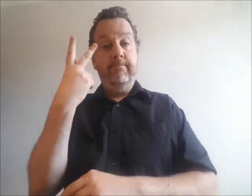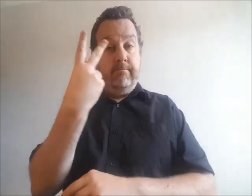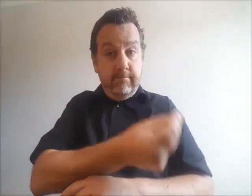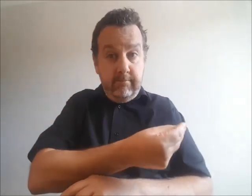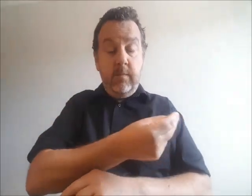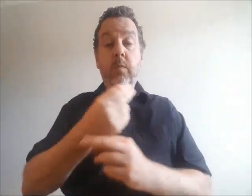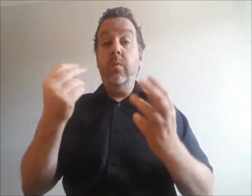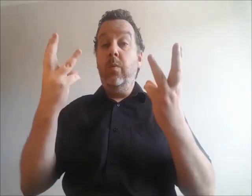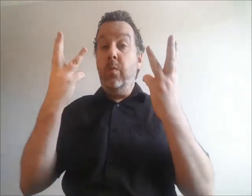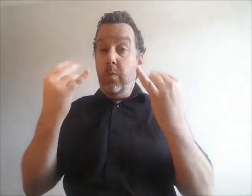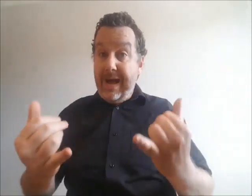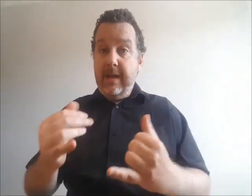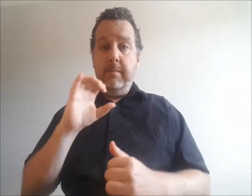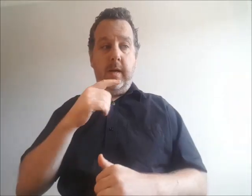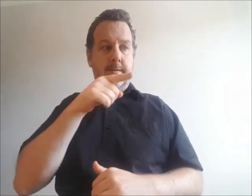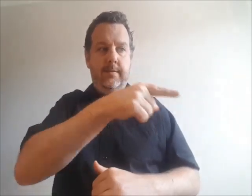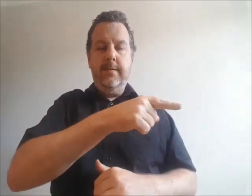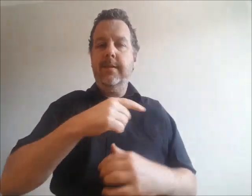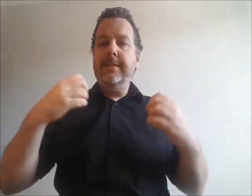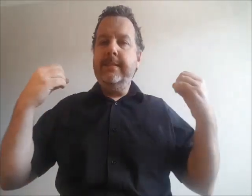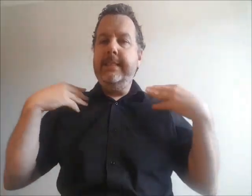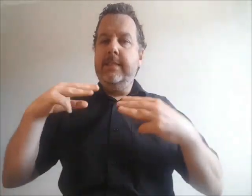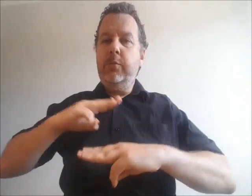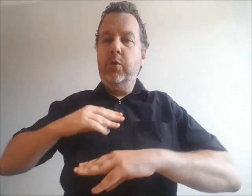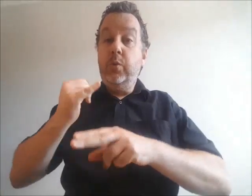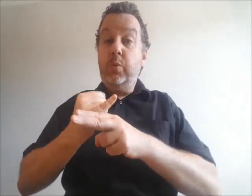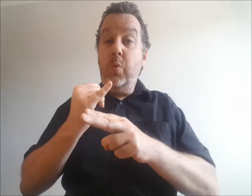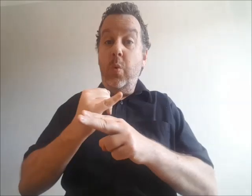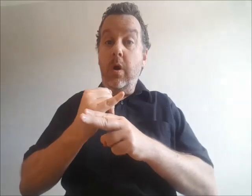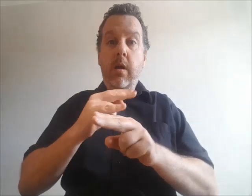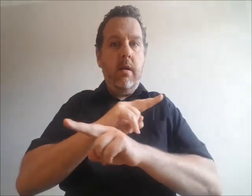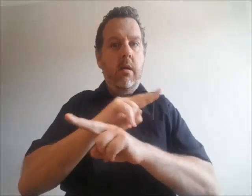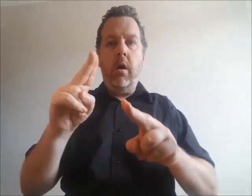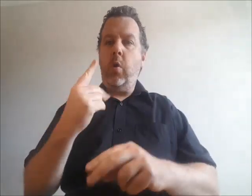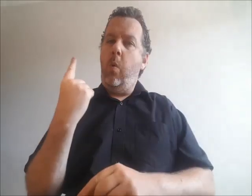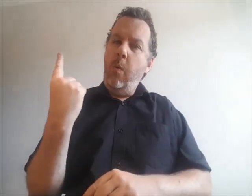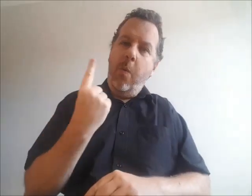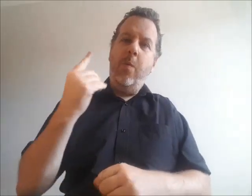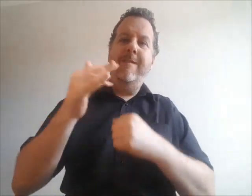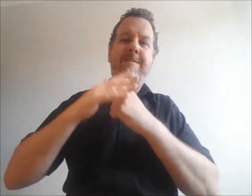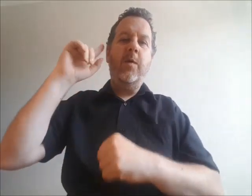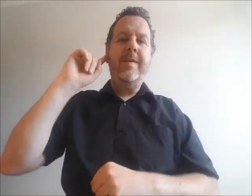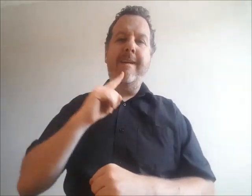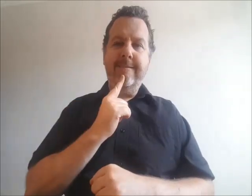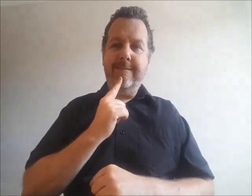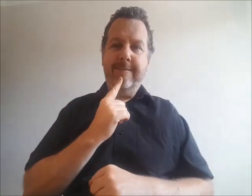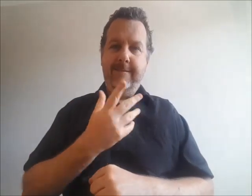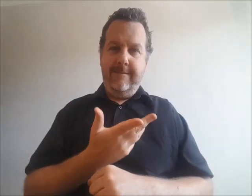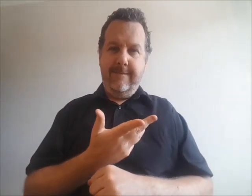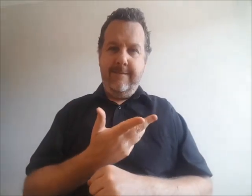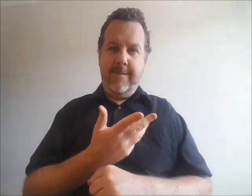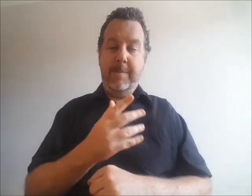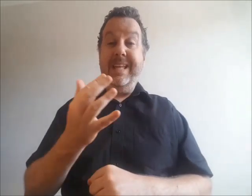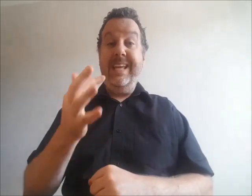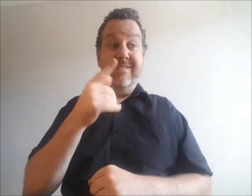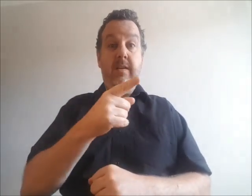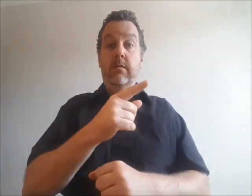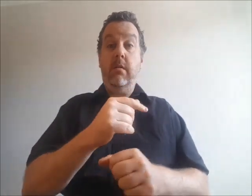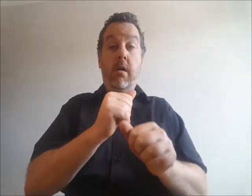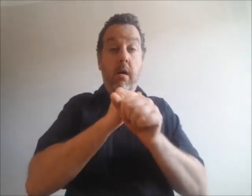saying no, and the reason that they gave was because the Sisters of Mercy school was not solely for deaf children. If it had been